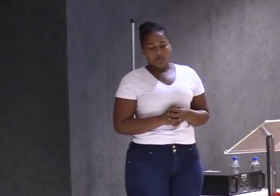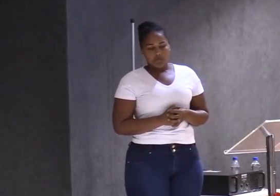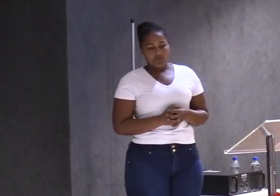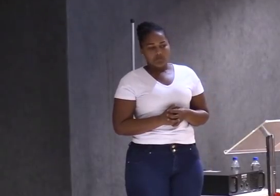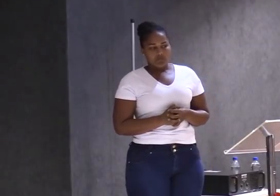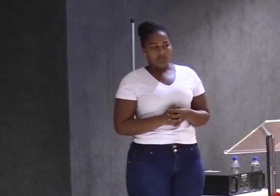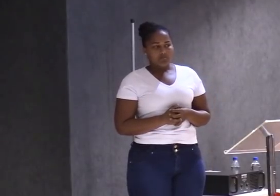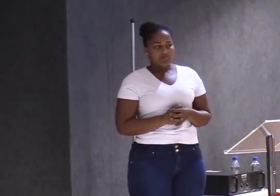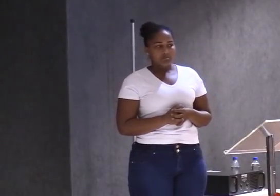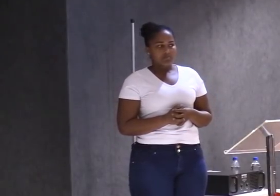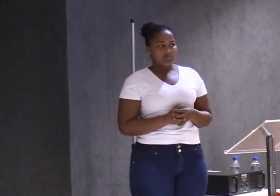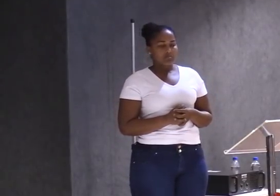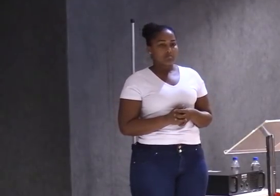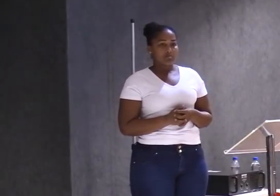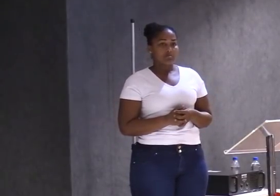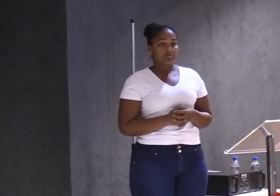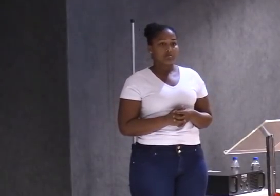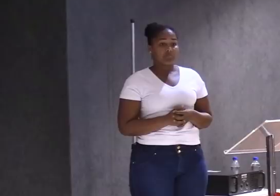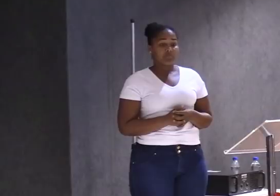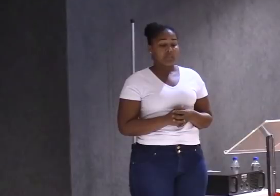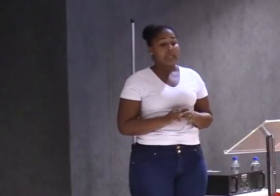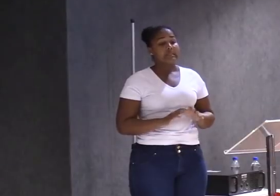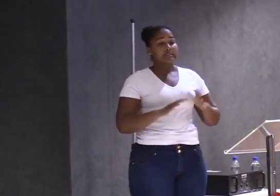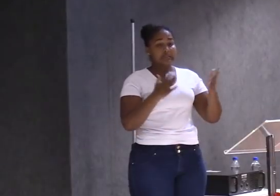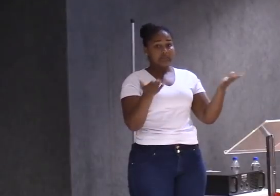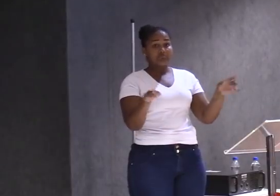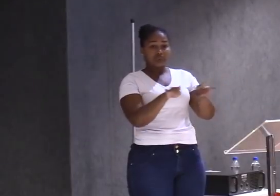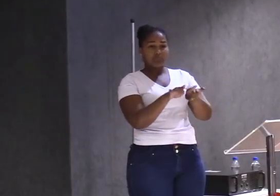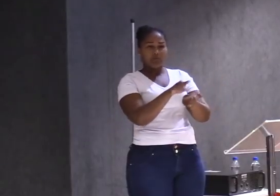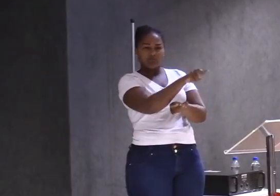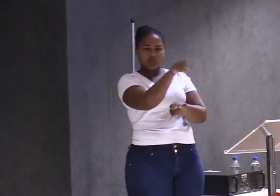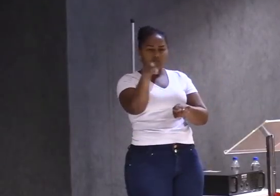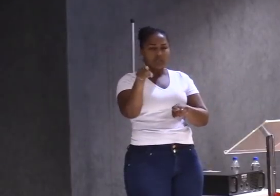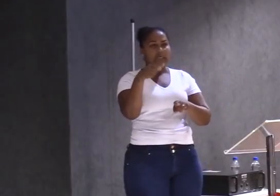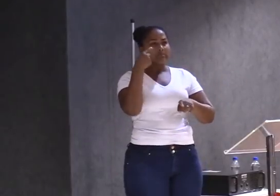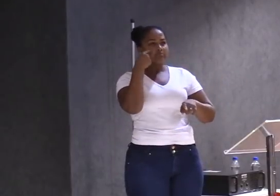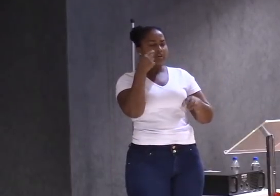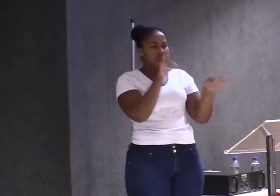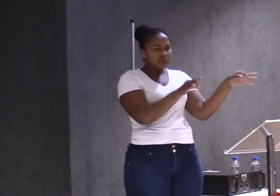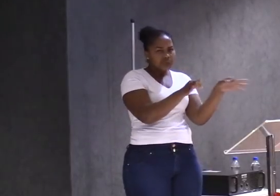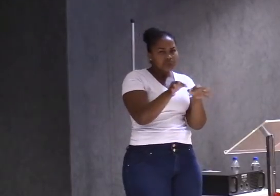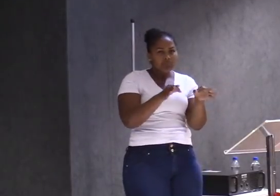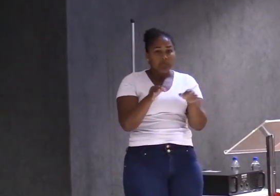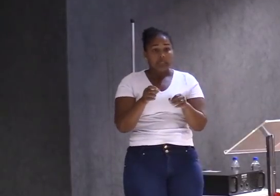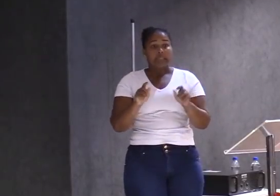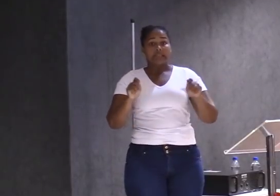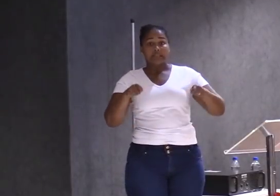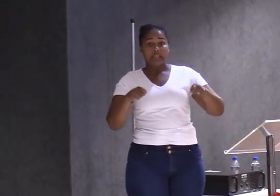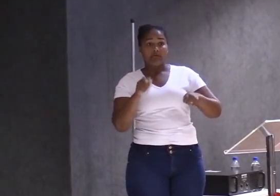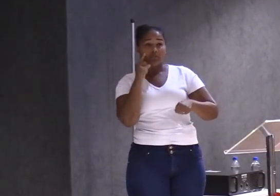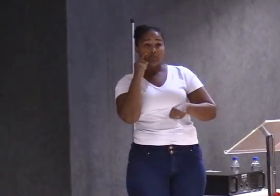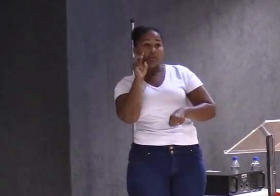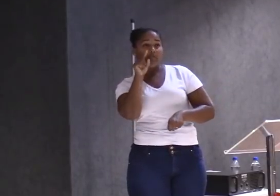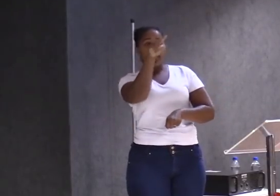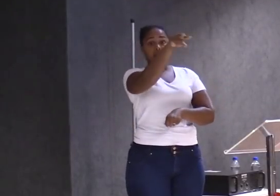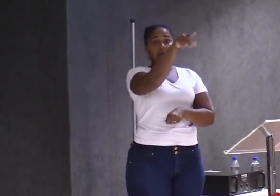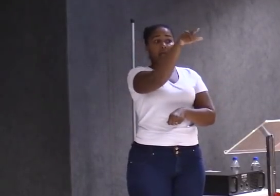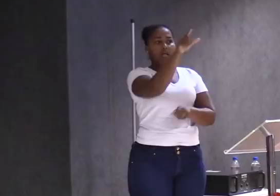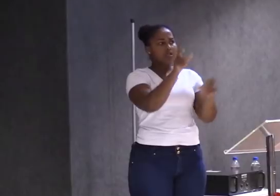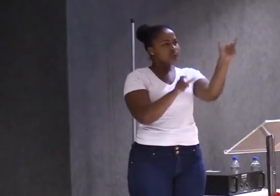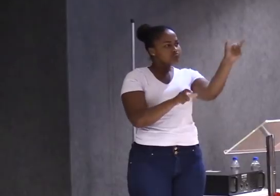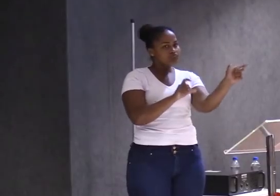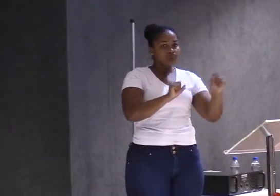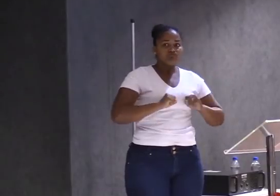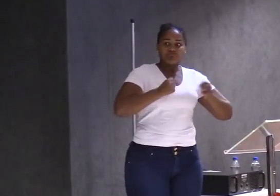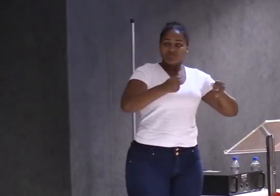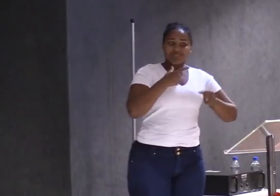the students. Quando você planeja essas atividades, você percebe os resultados que os estudantes produzem,